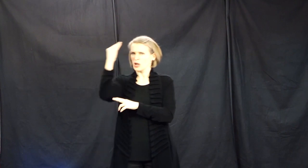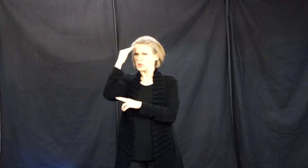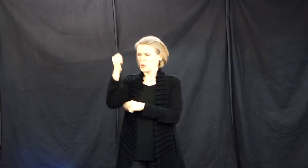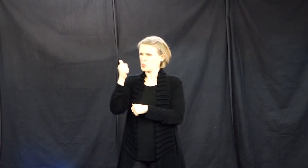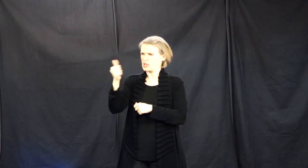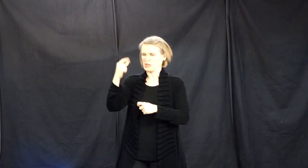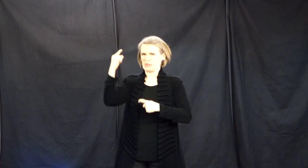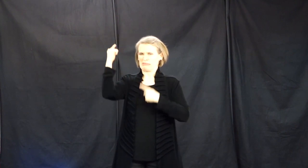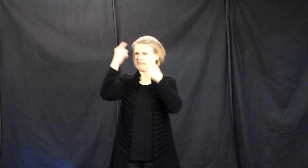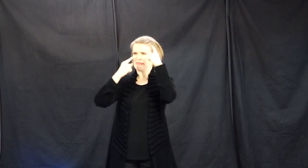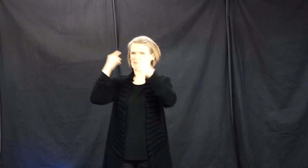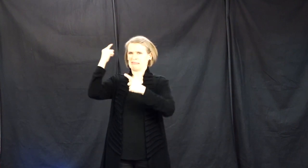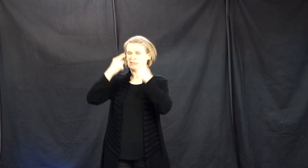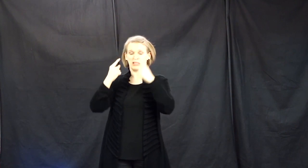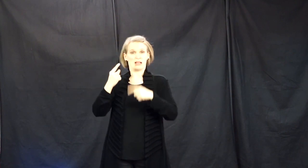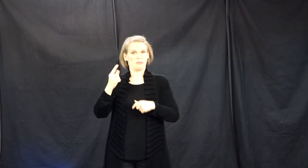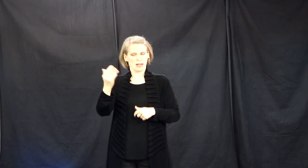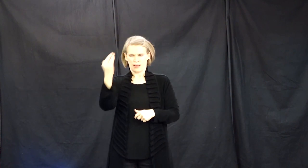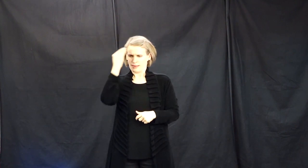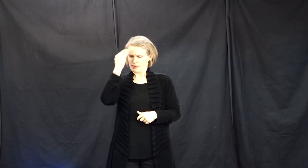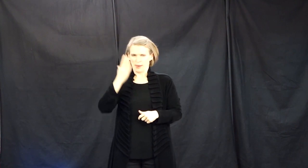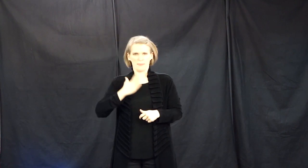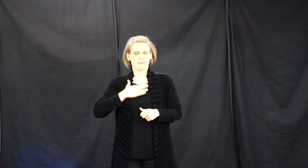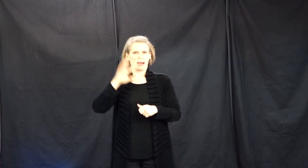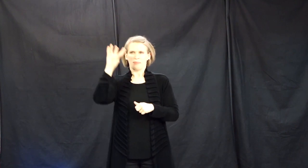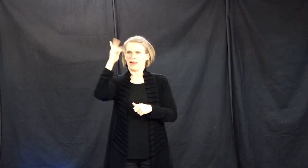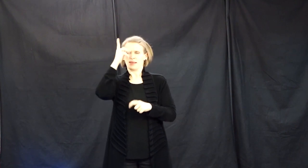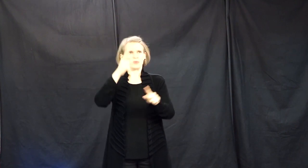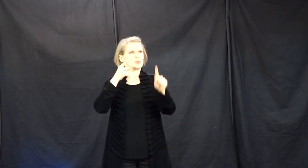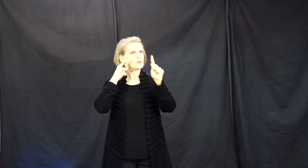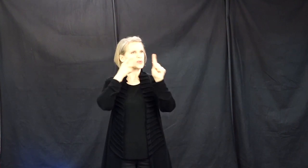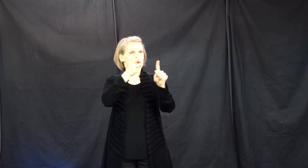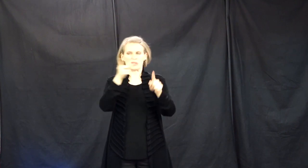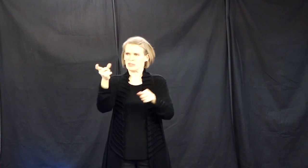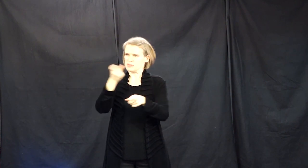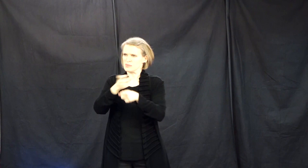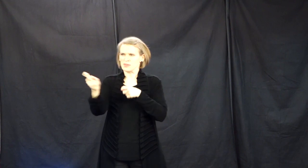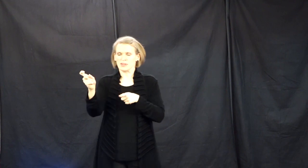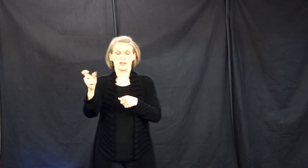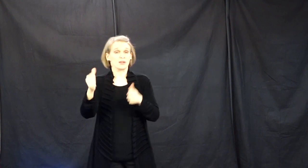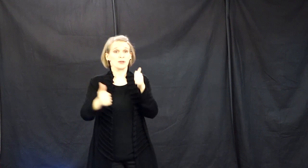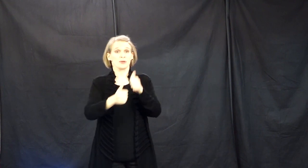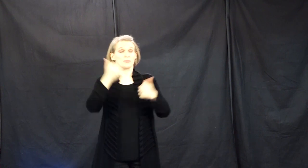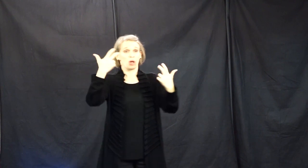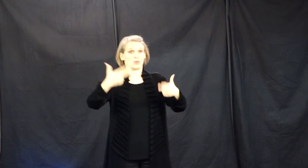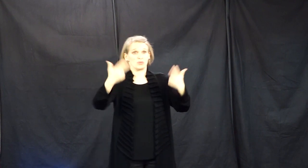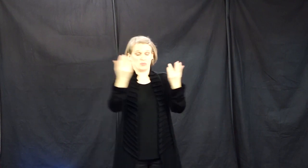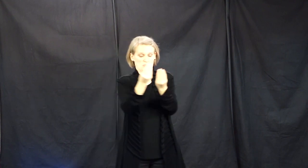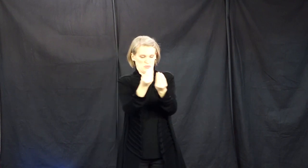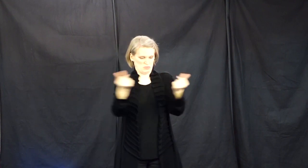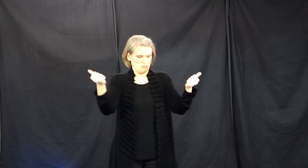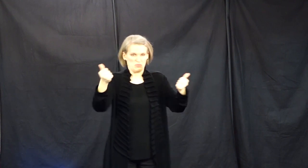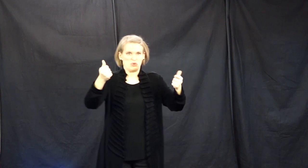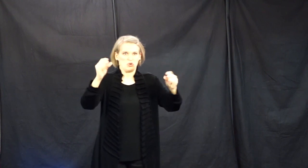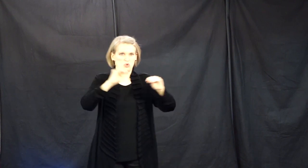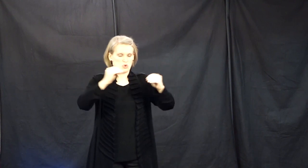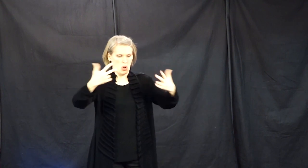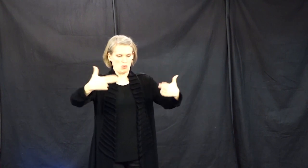his brain. This man is poisoned by political pursuits. Most disputes die and no one shoots. Number